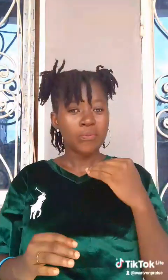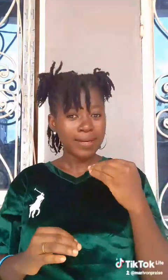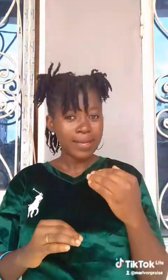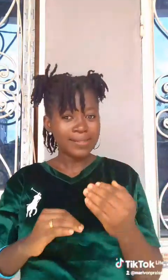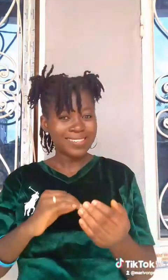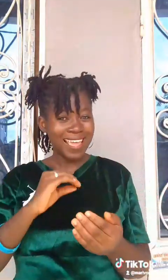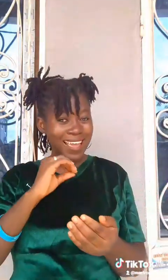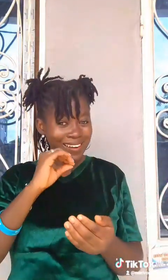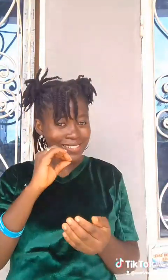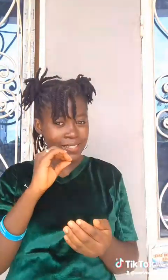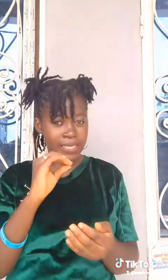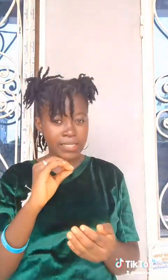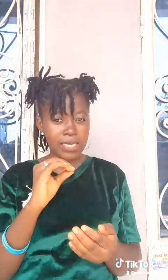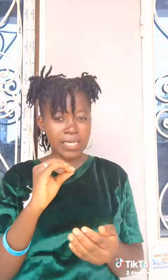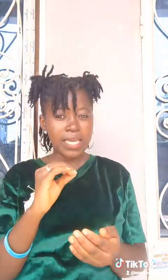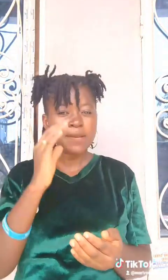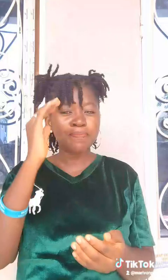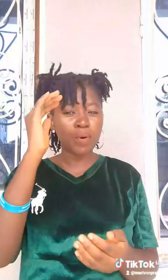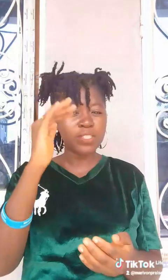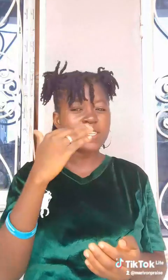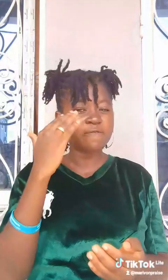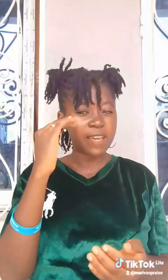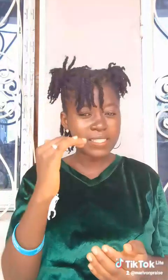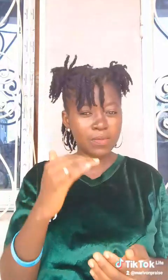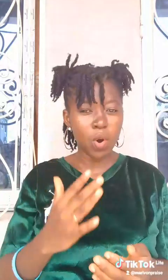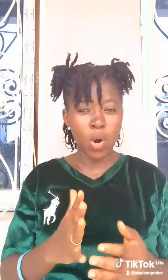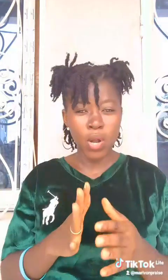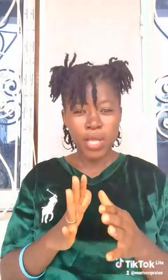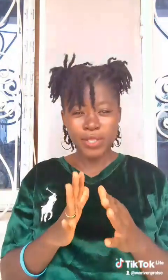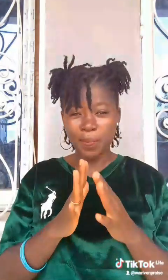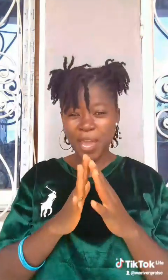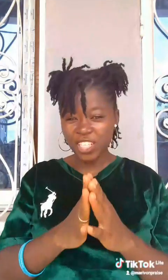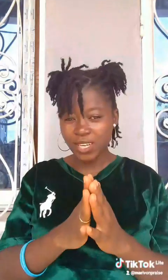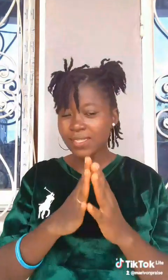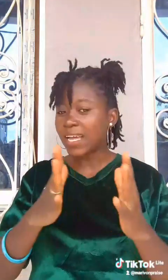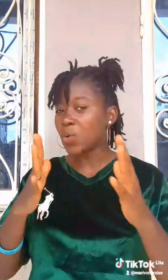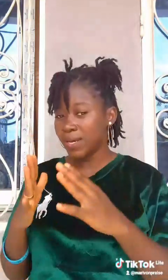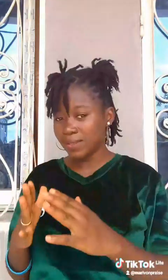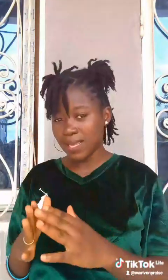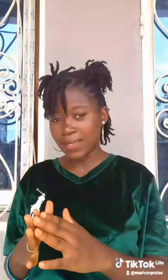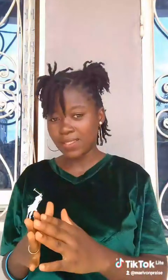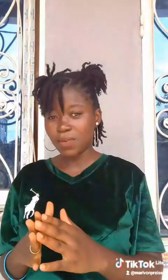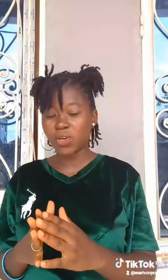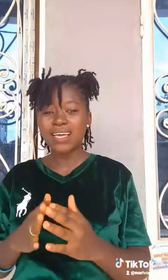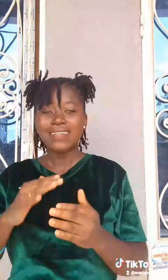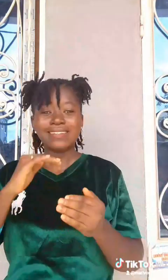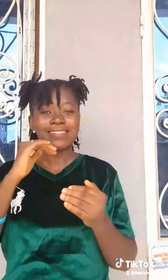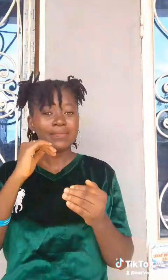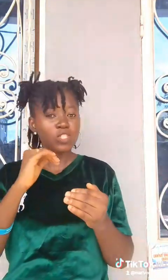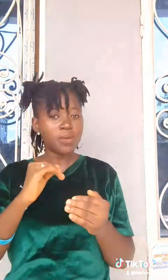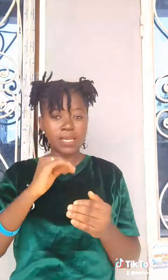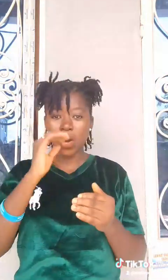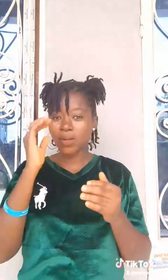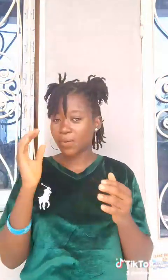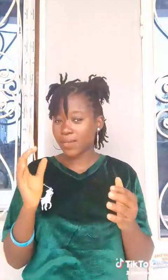when it's earlier detected, it puts the victim or the patient at the winning side, because the symptoms and all the crises